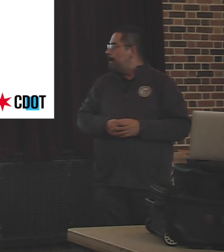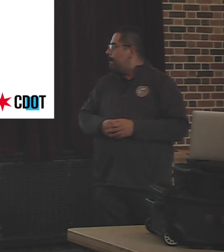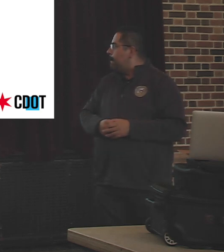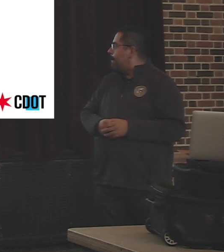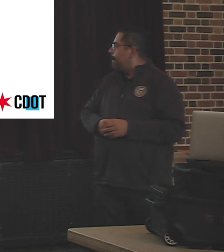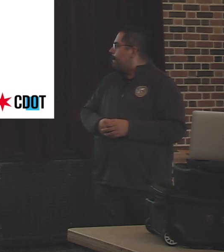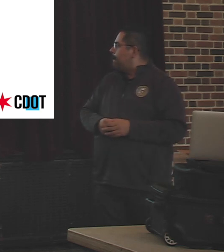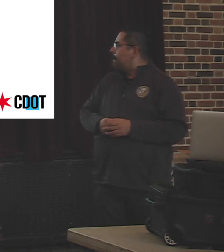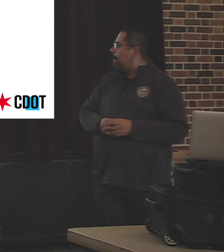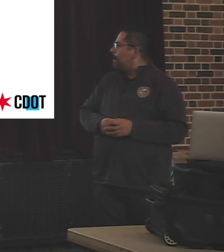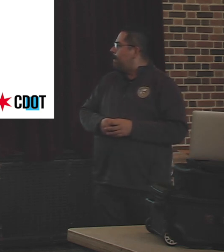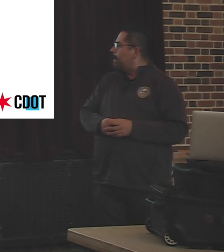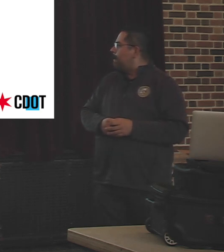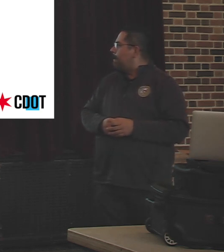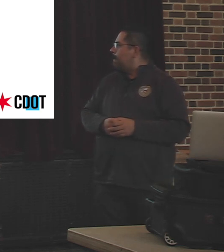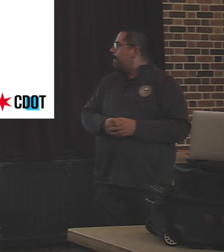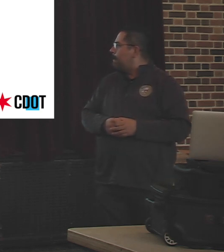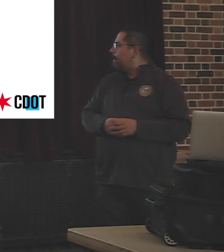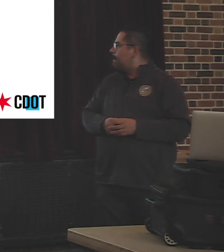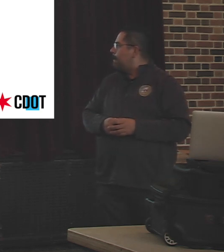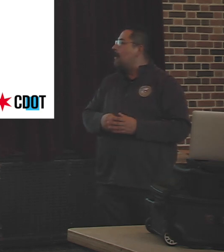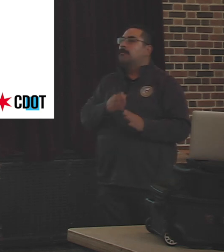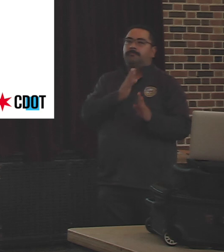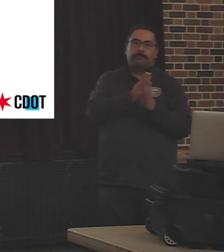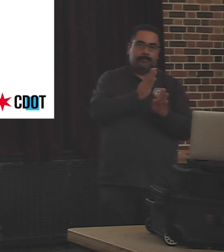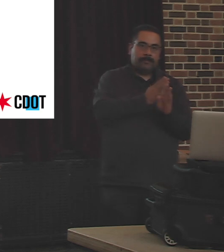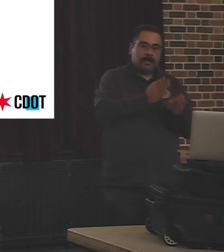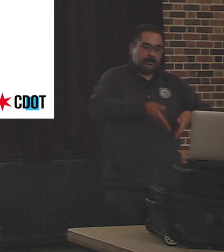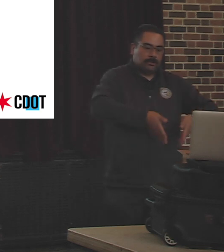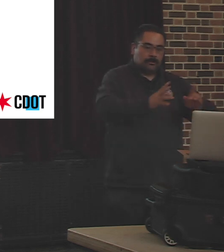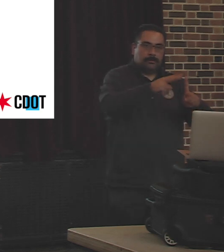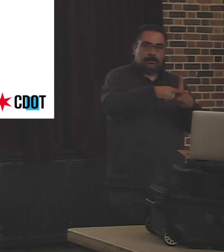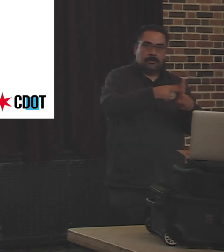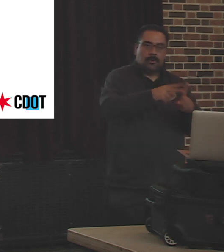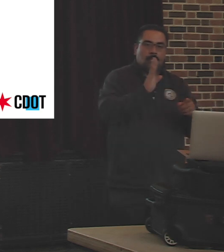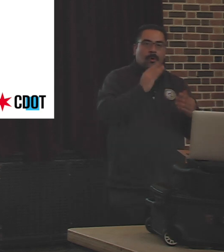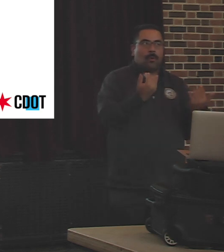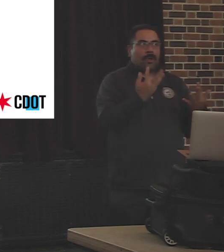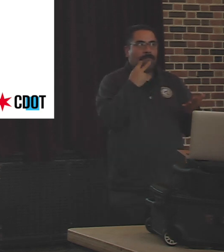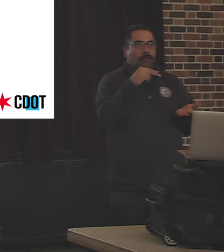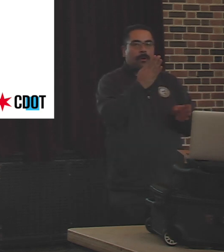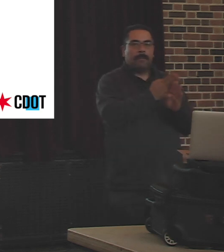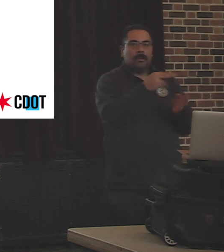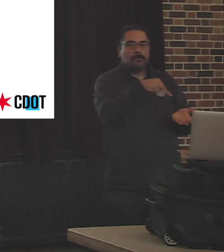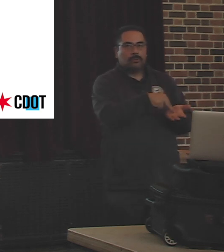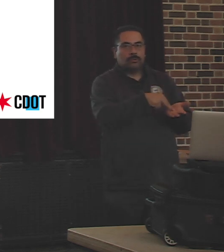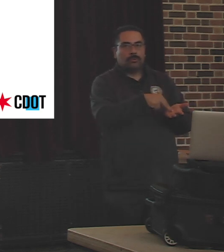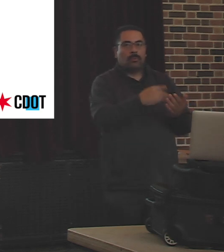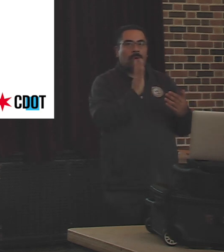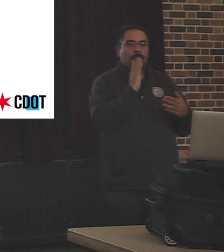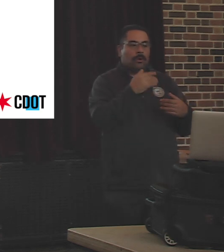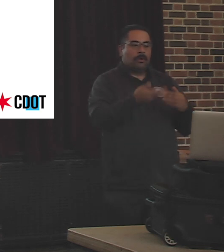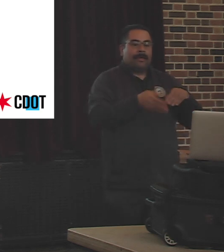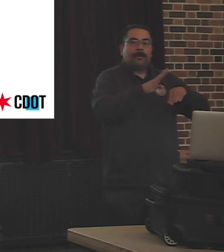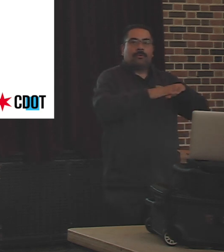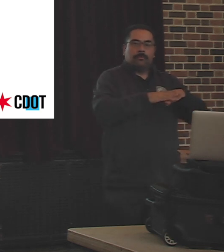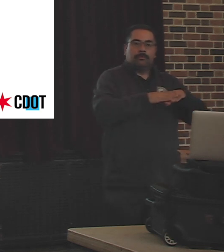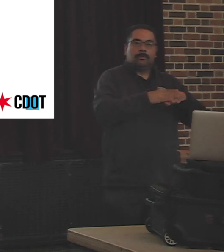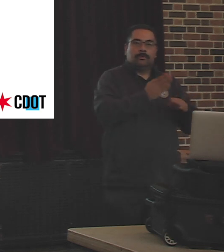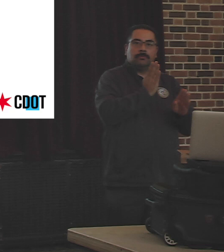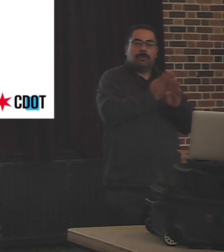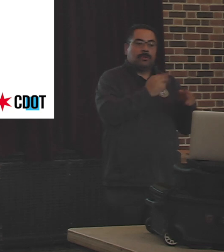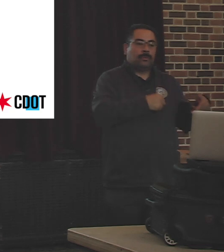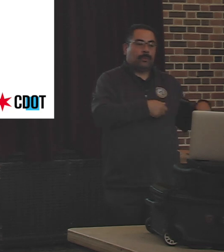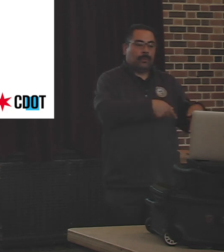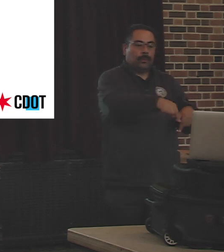more space, of course, for waiting for the bus. It increases transit efficiency and allows for additional space for